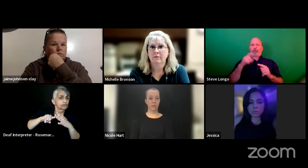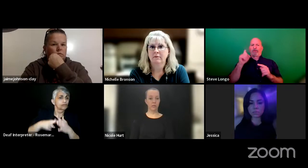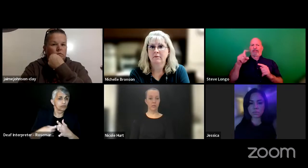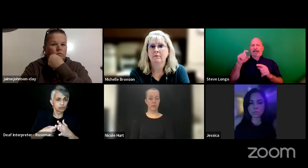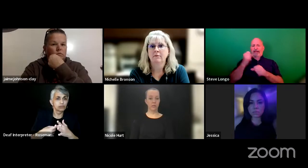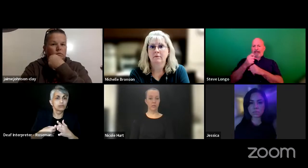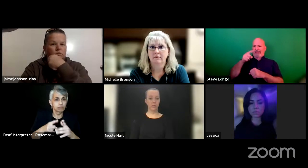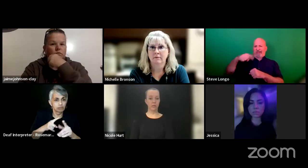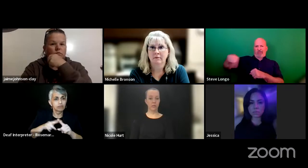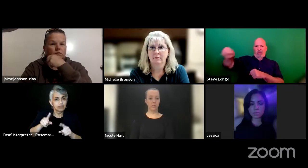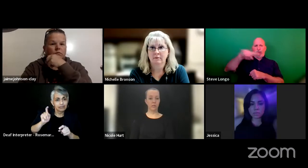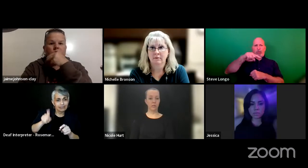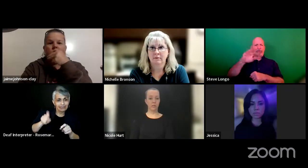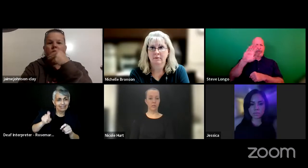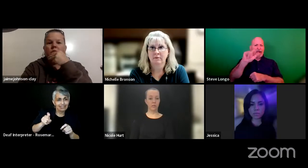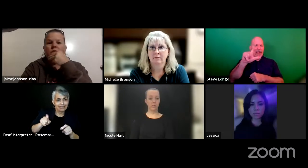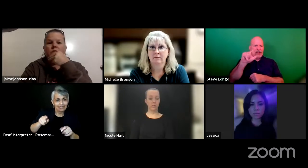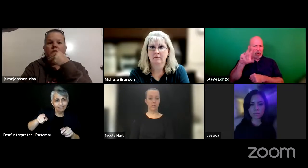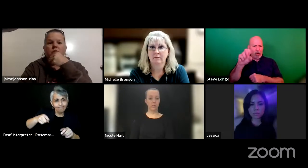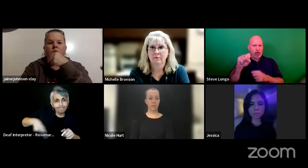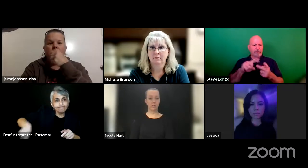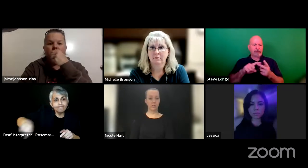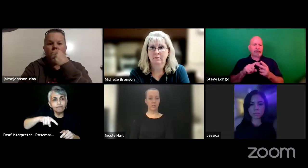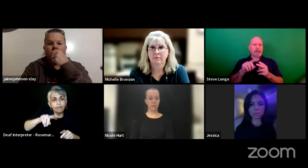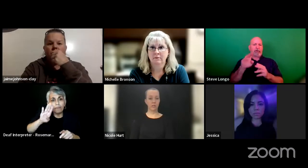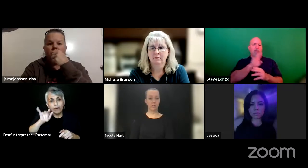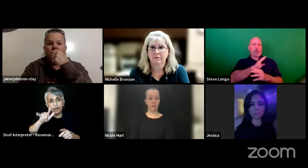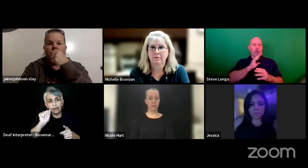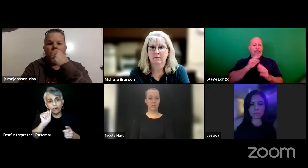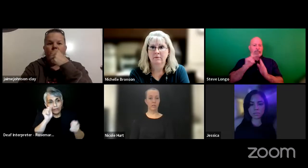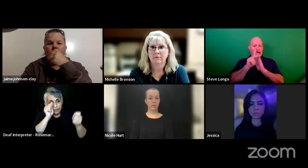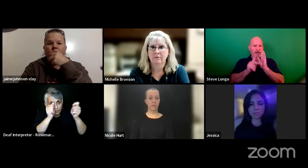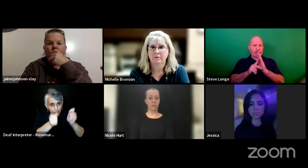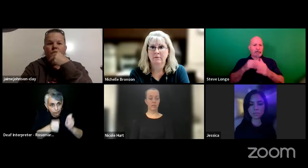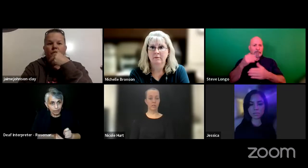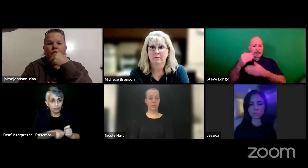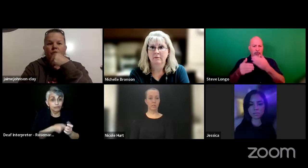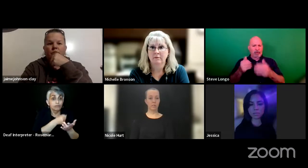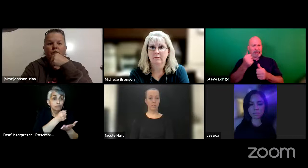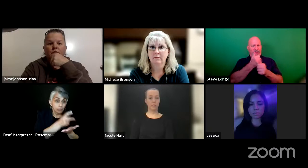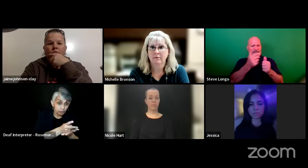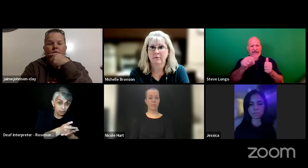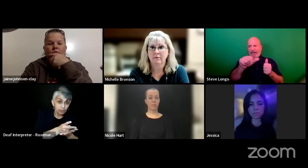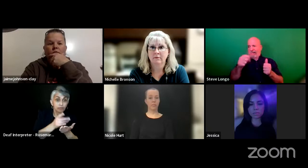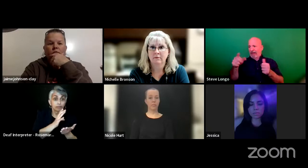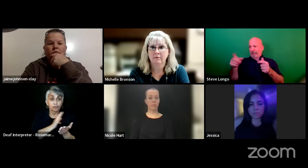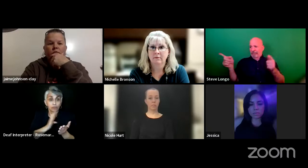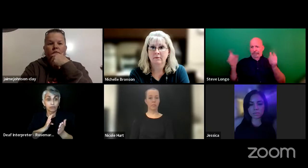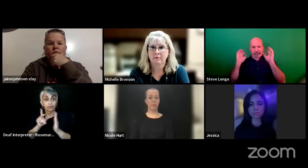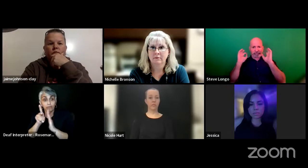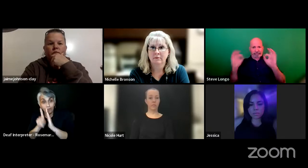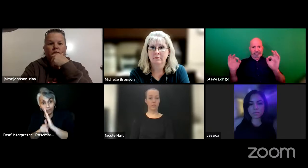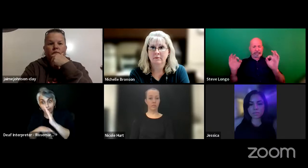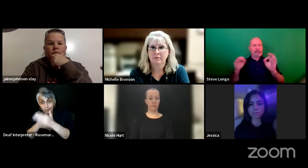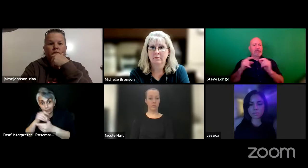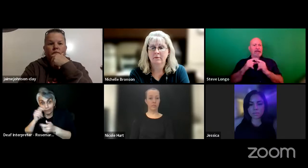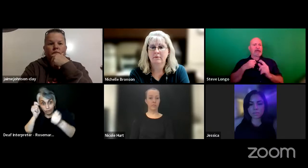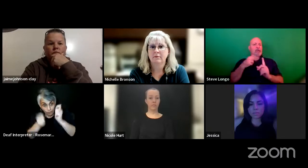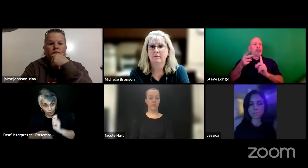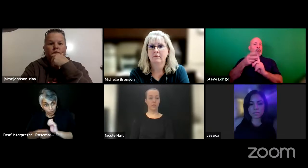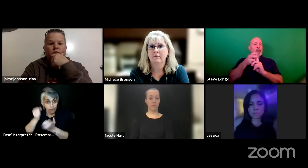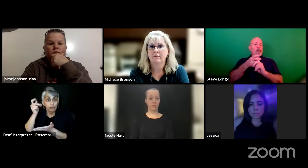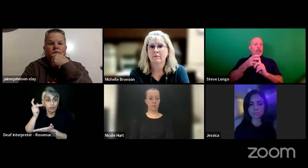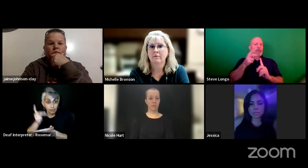We haven't quite started the board recruitment process. We've been focusing mostly on the bylaws and the policies and